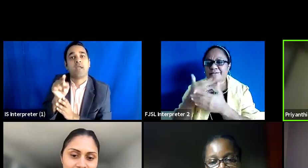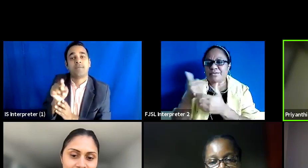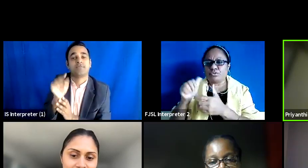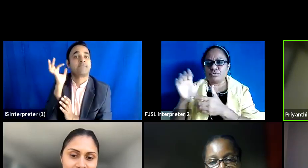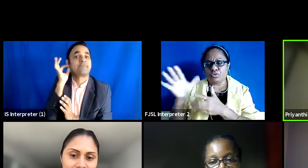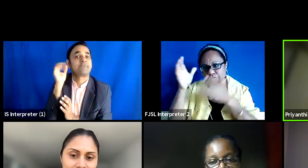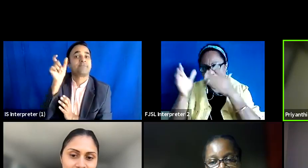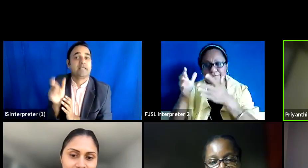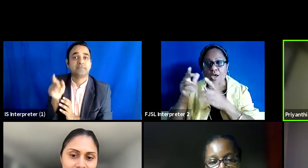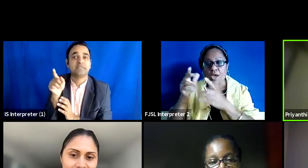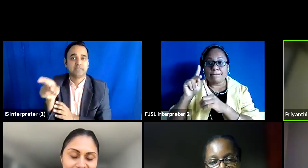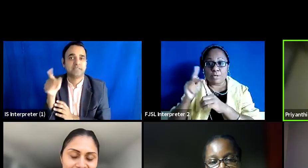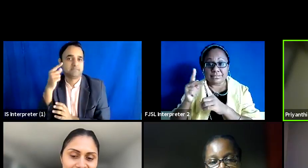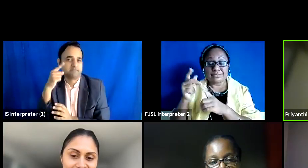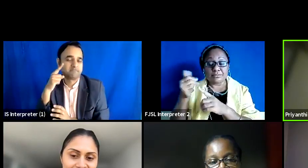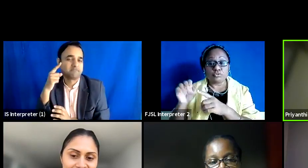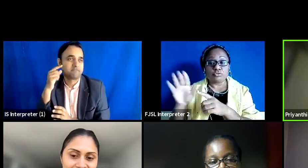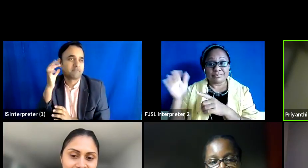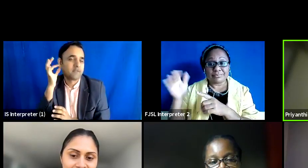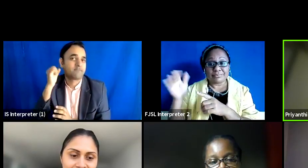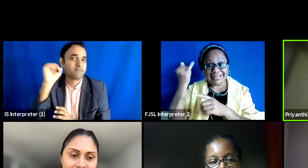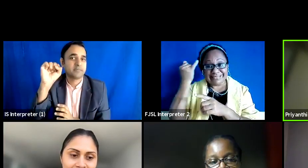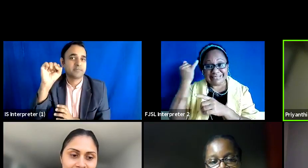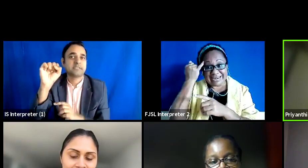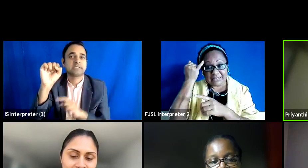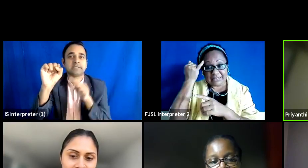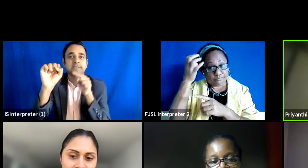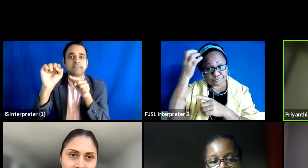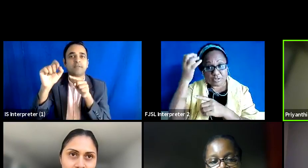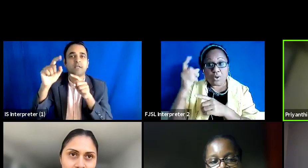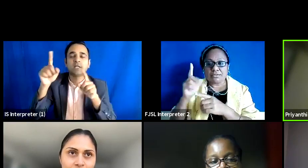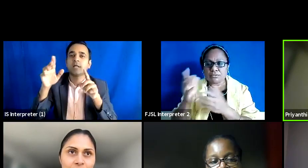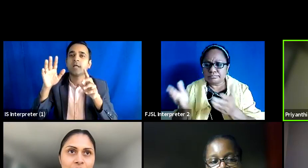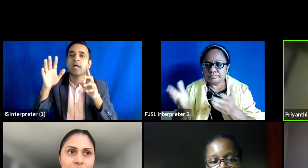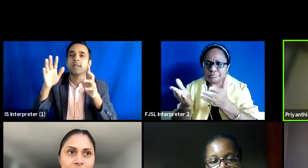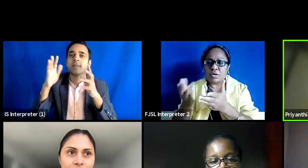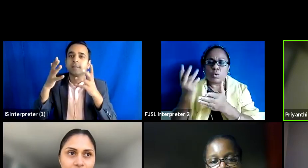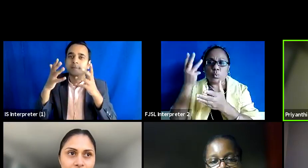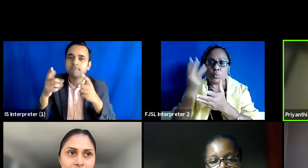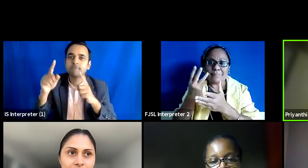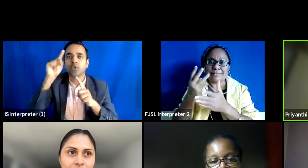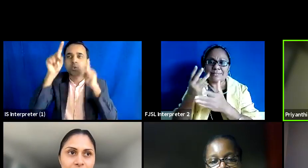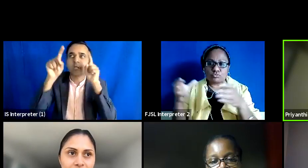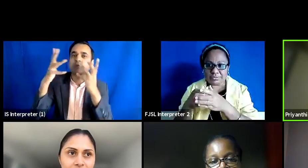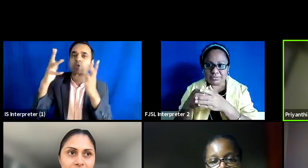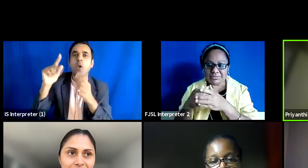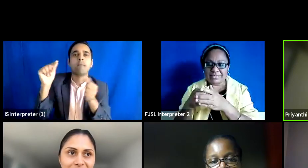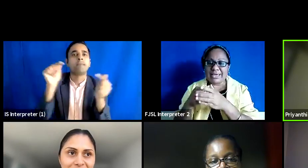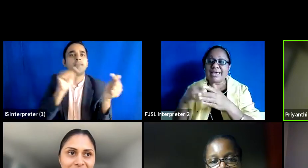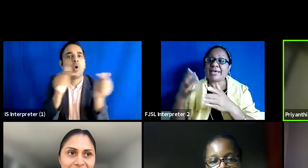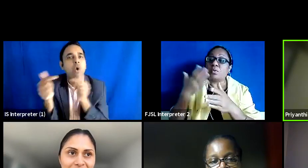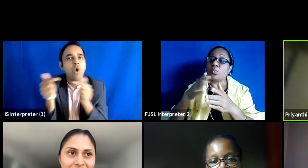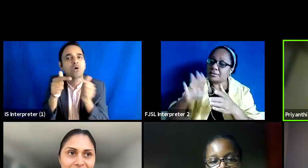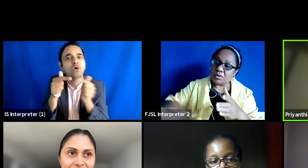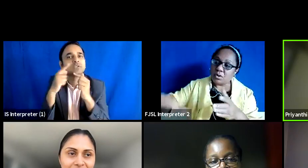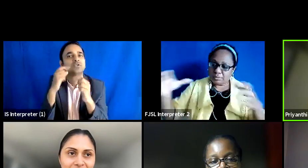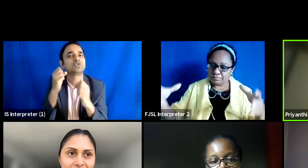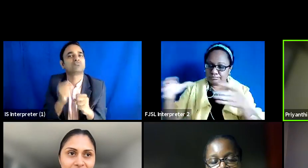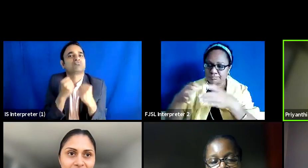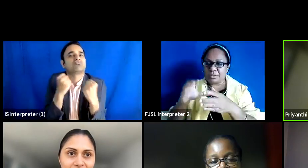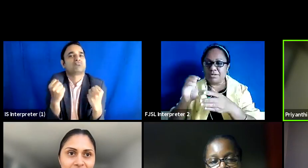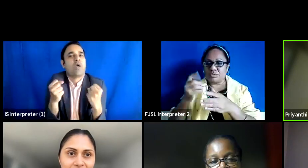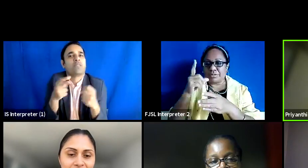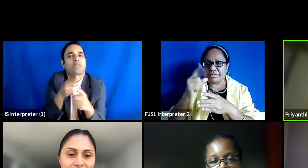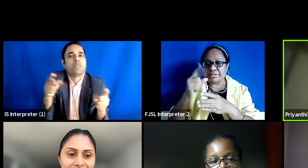and intellect to strengthen feminist movements to build collective power. She leads AWID's